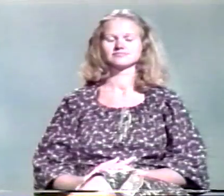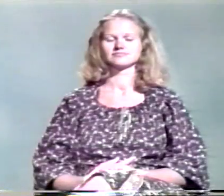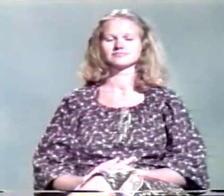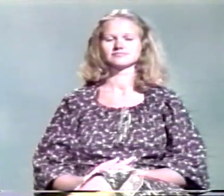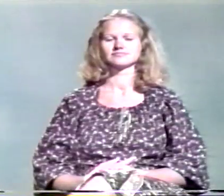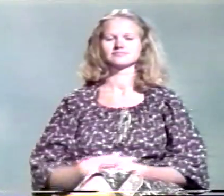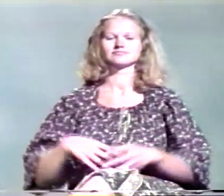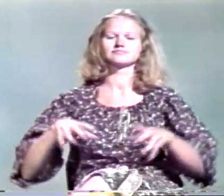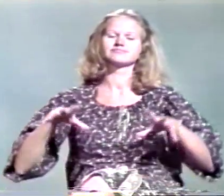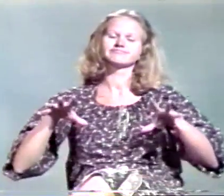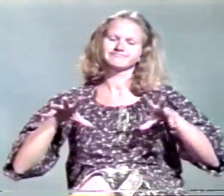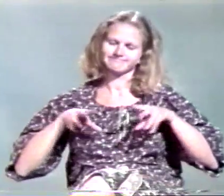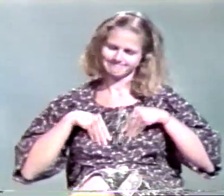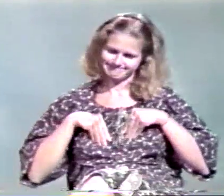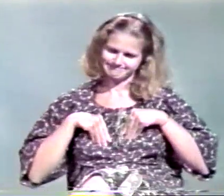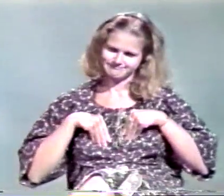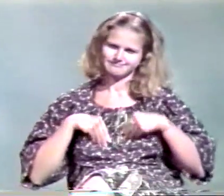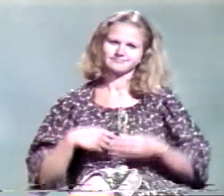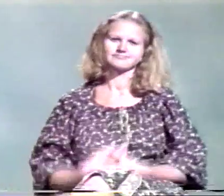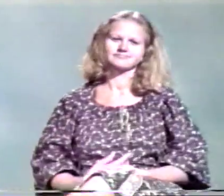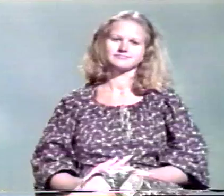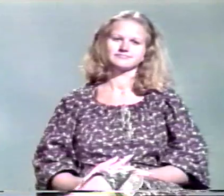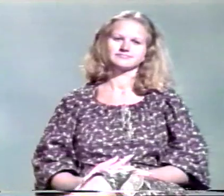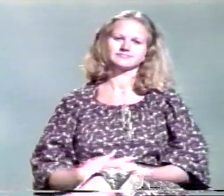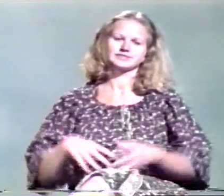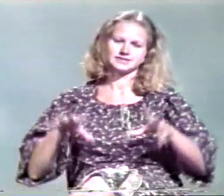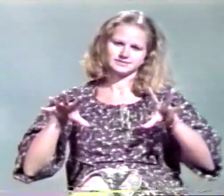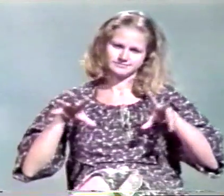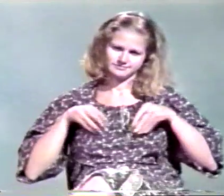To accept. To accept.